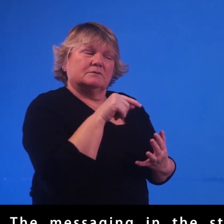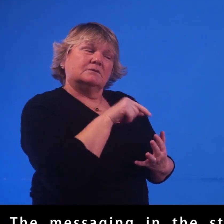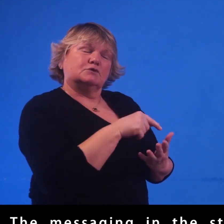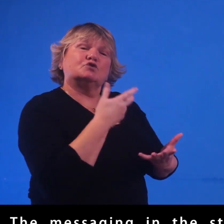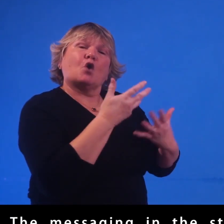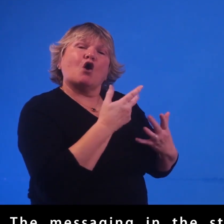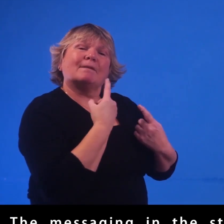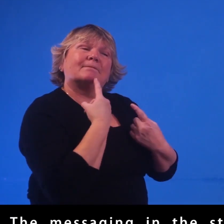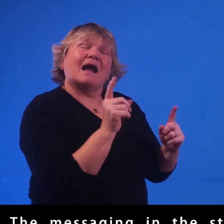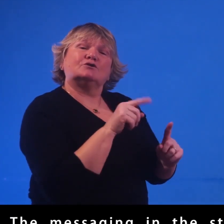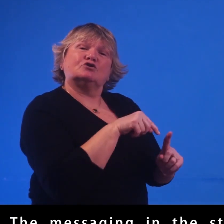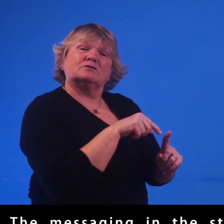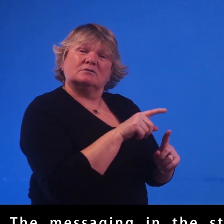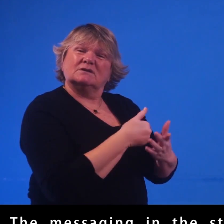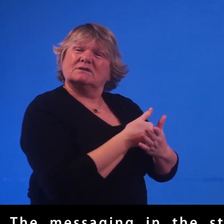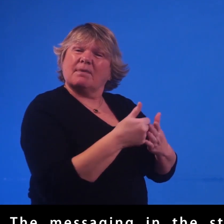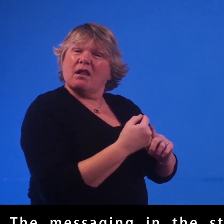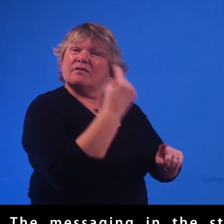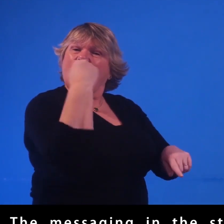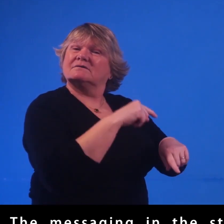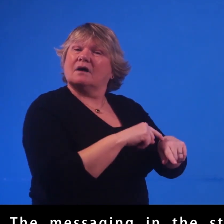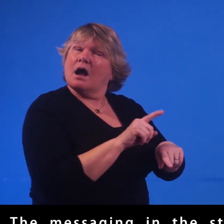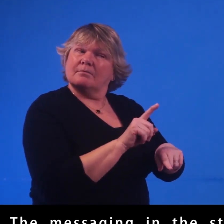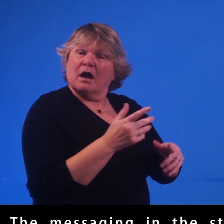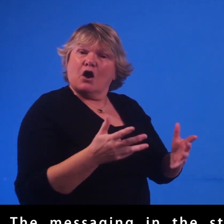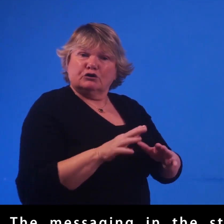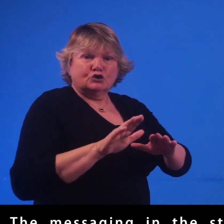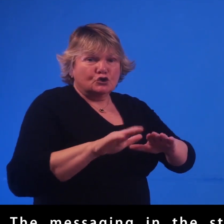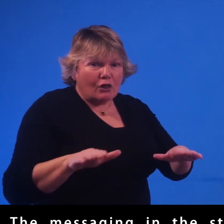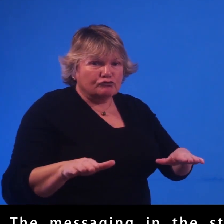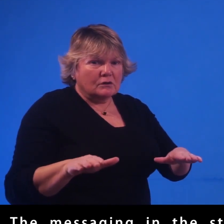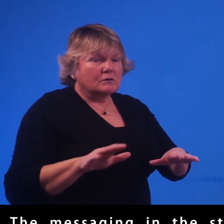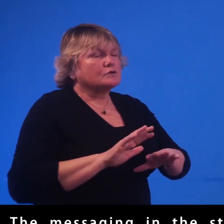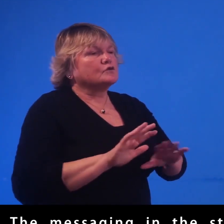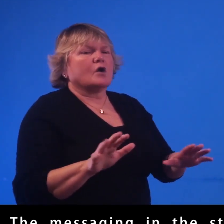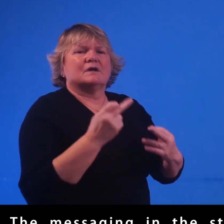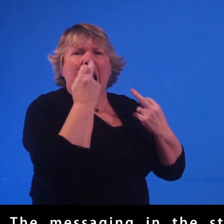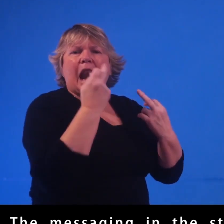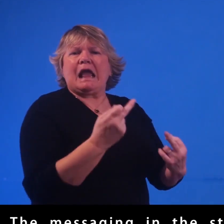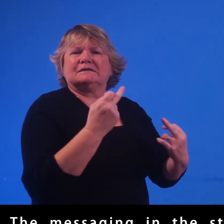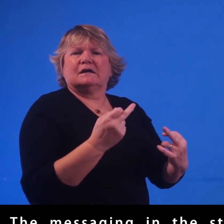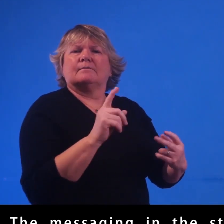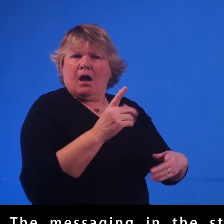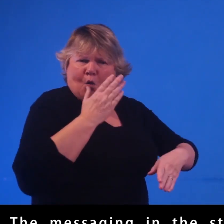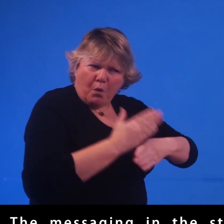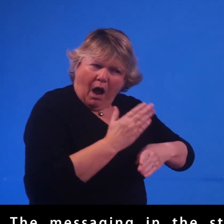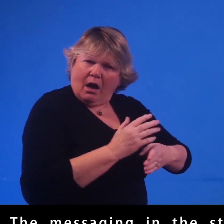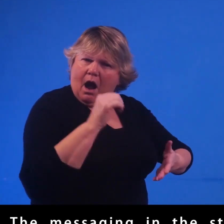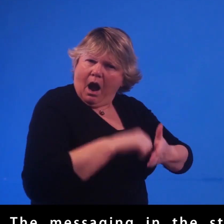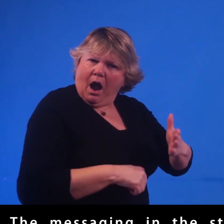The messaging in the story is very typical of the time, encouraging children not to be idle, but to work